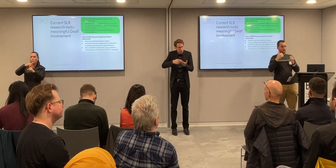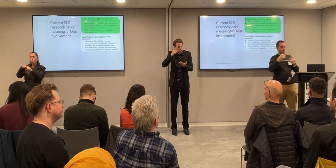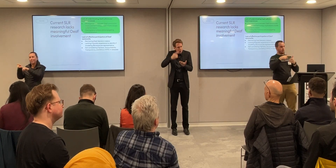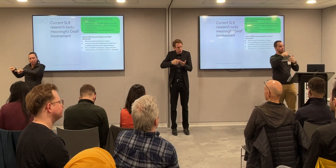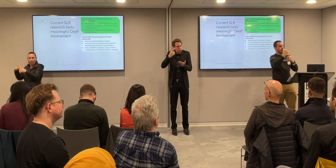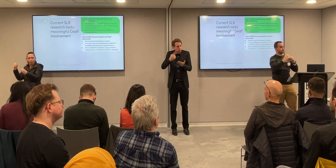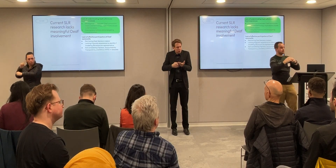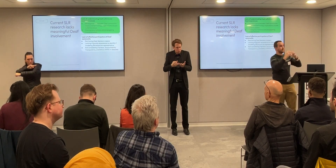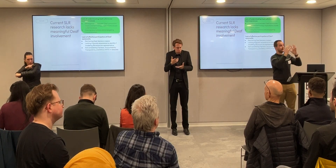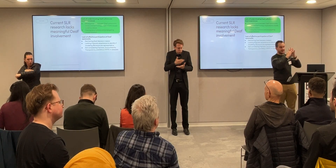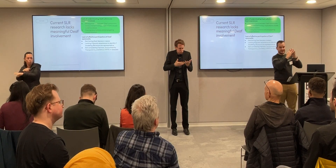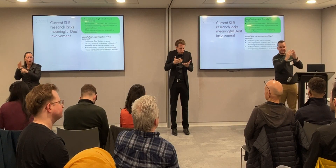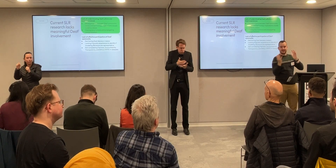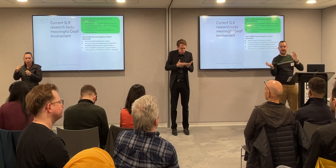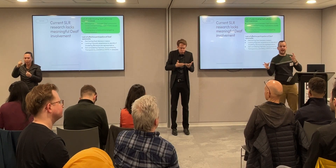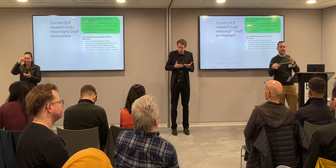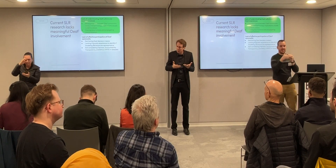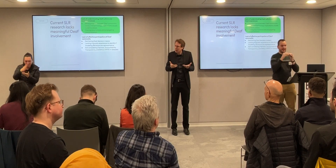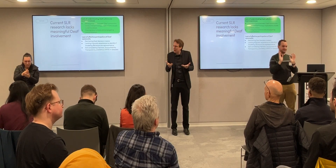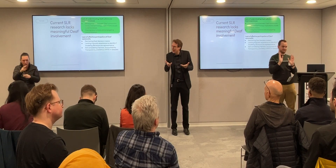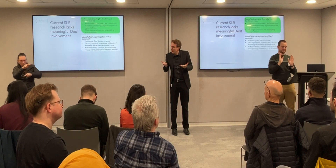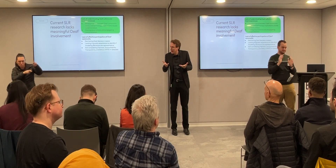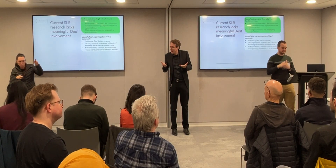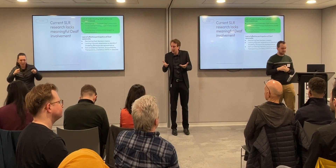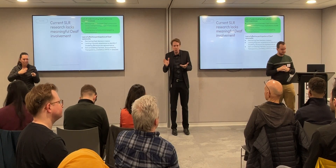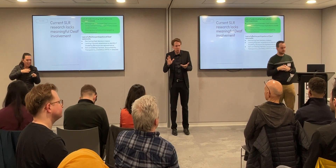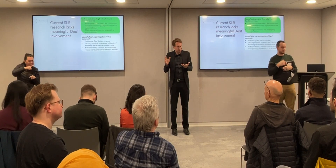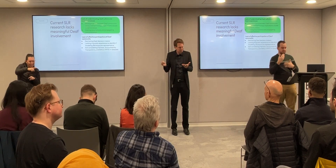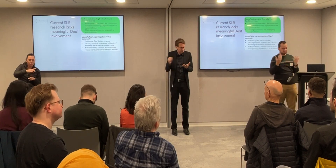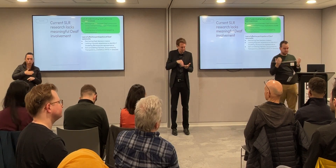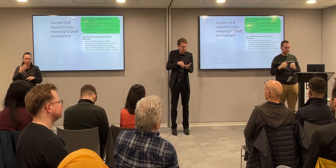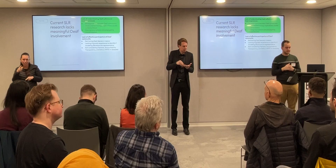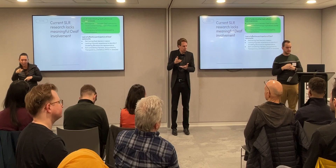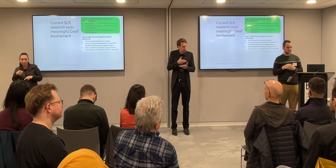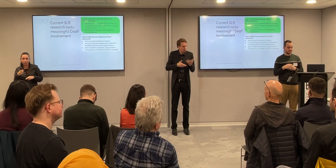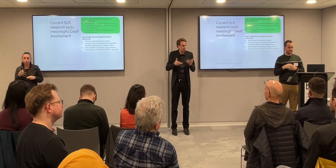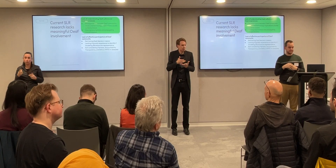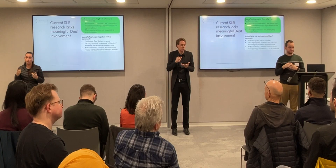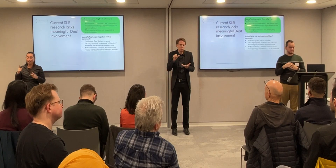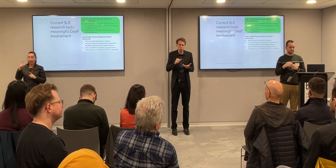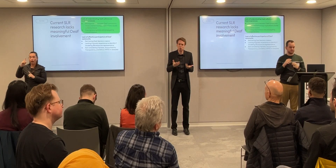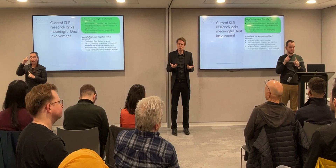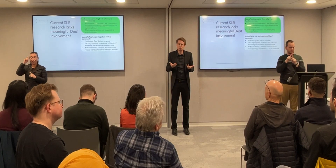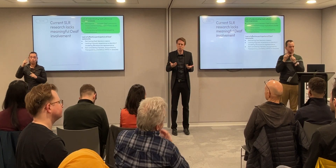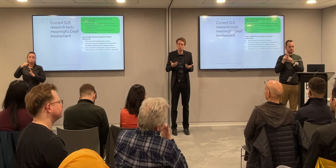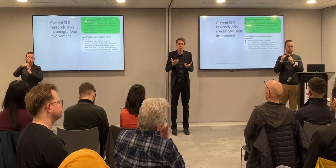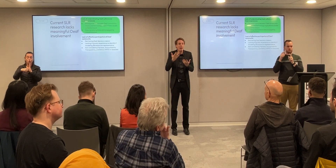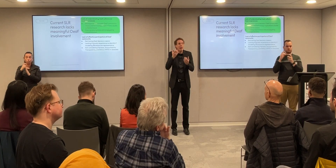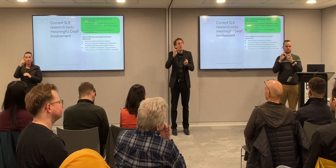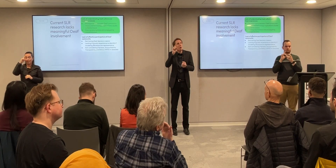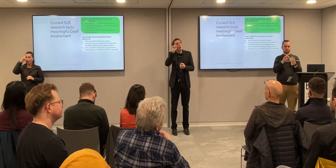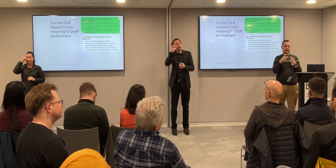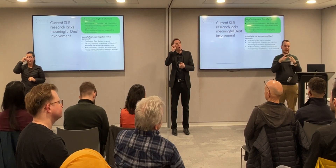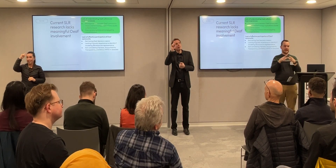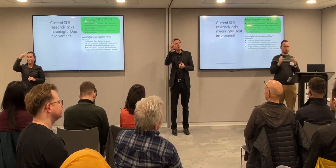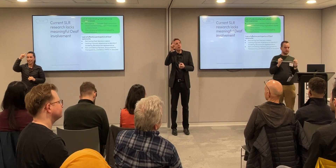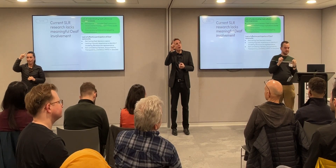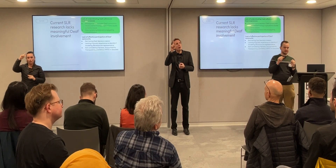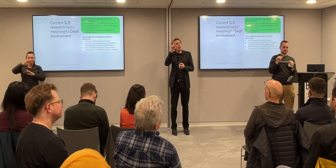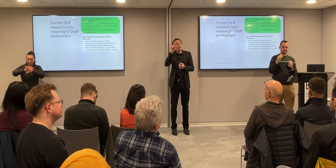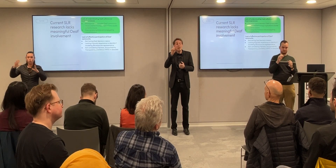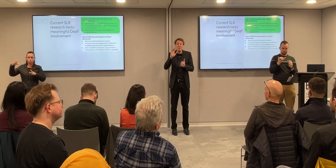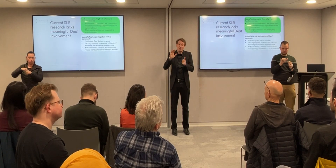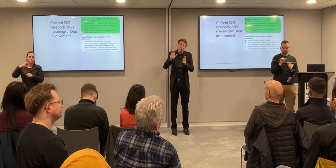you have an idea, before the project, if there's an idea of a project that you have, get deaf people involved before you even progress on starting that